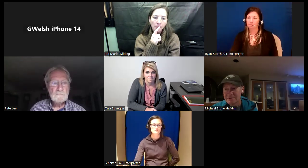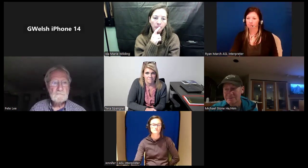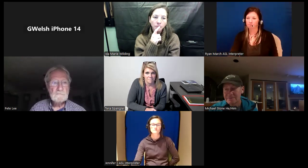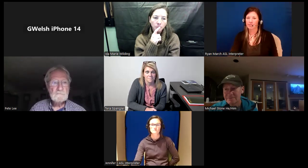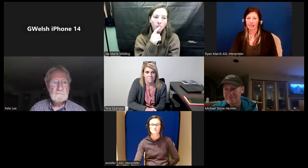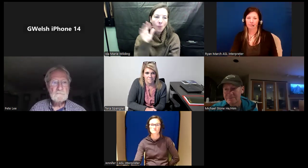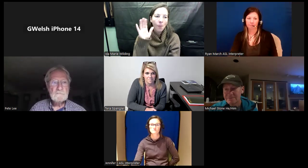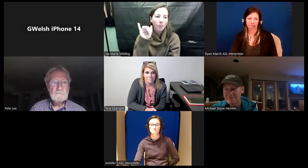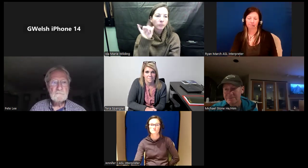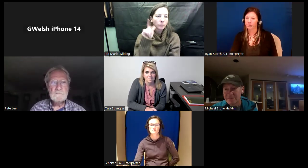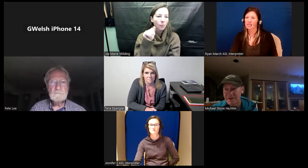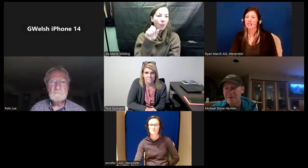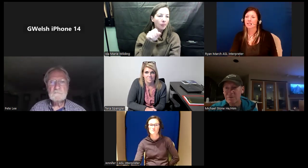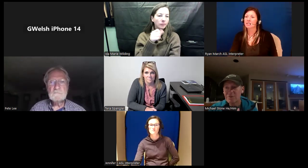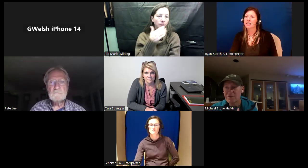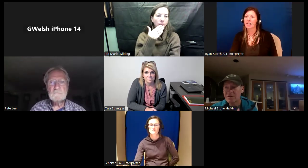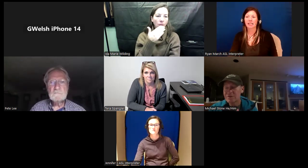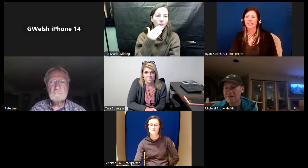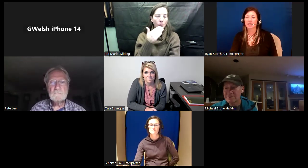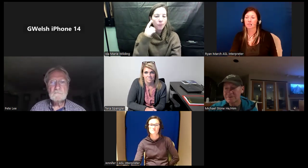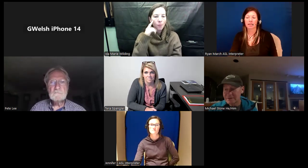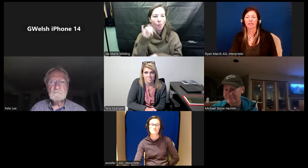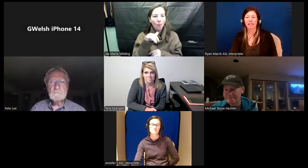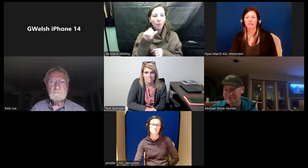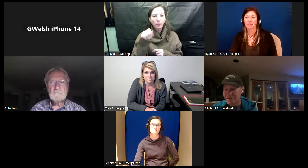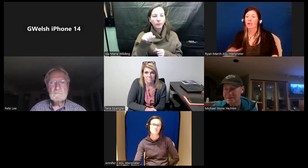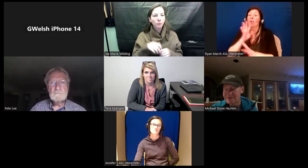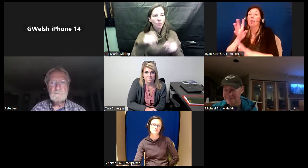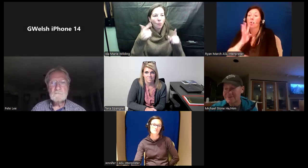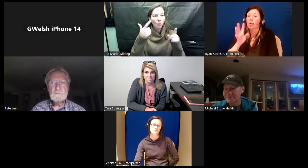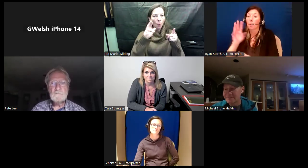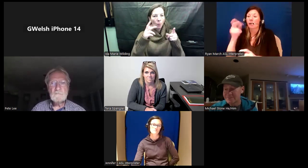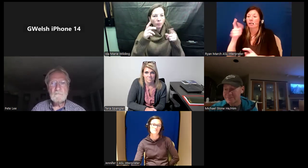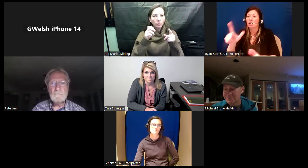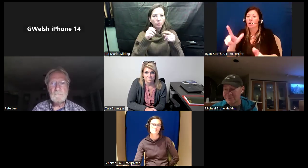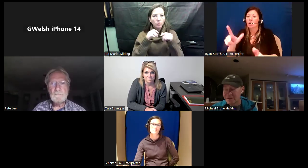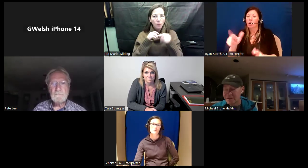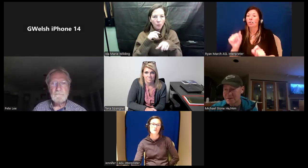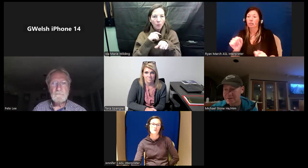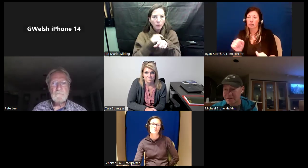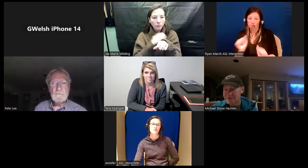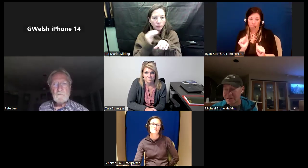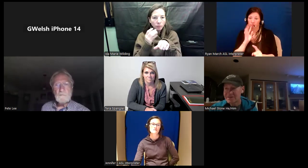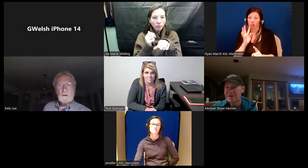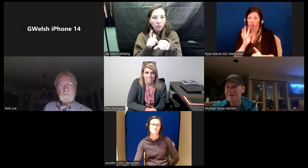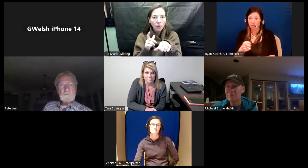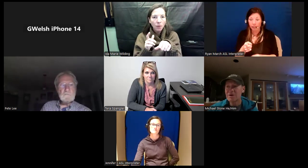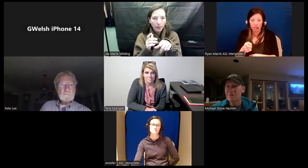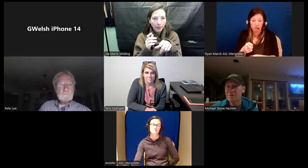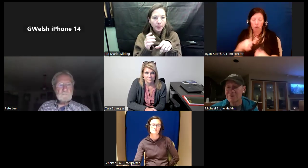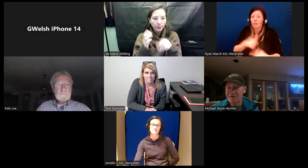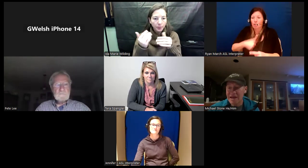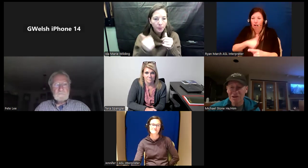Yep. Yeah. And This is Ida. Yes, Michael, thank you for that. Sure. Oh, yeah, sorry. yeah,